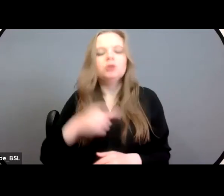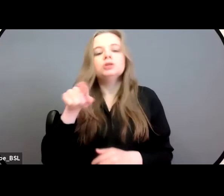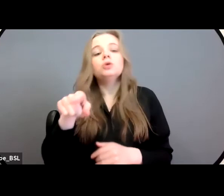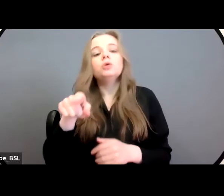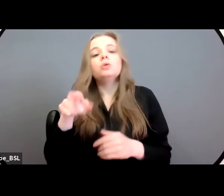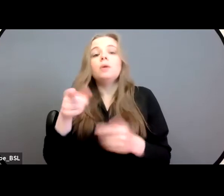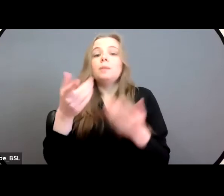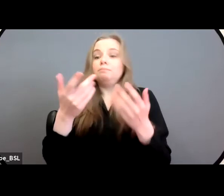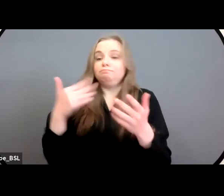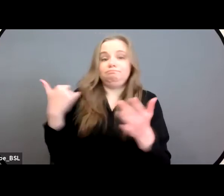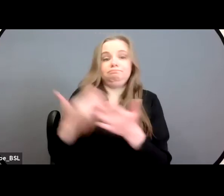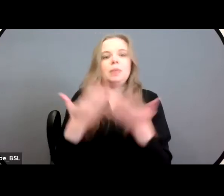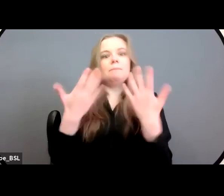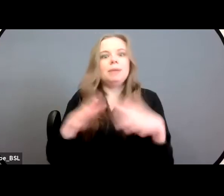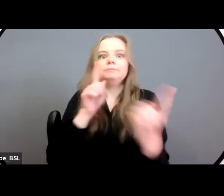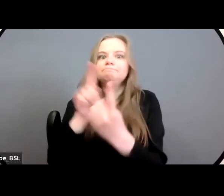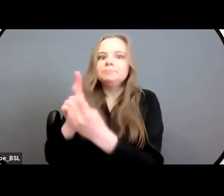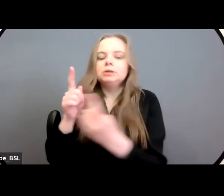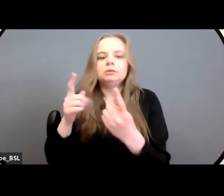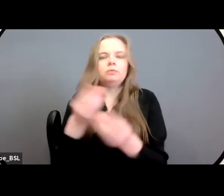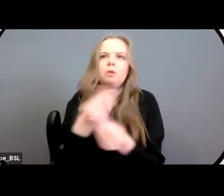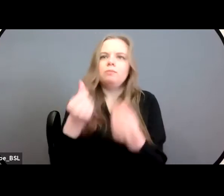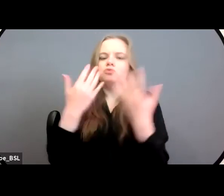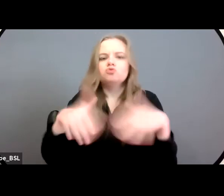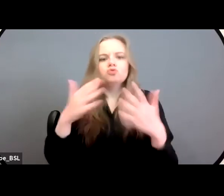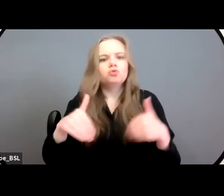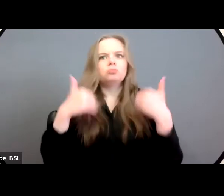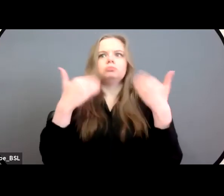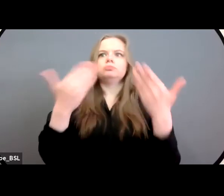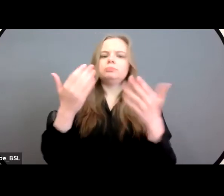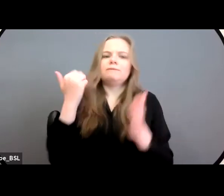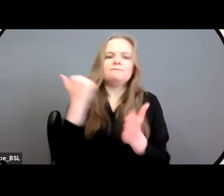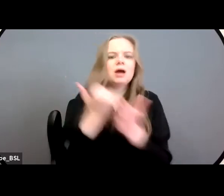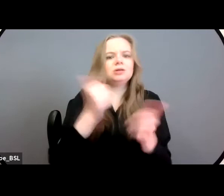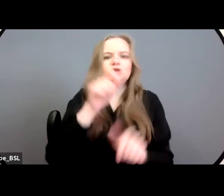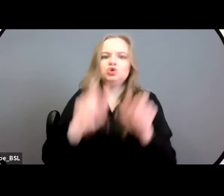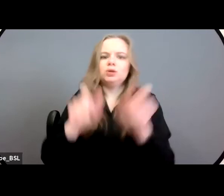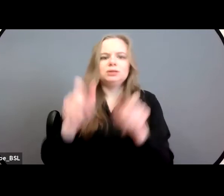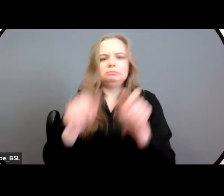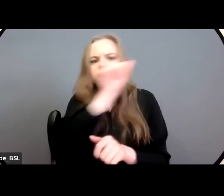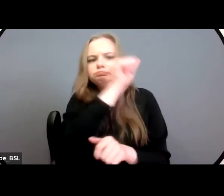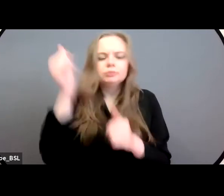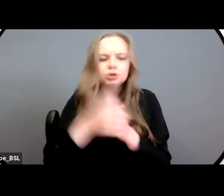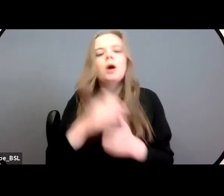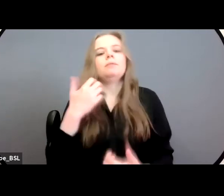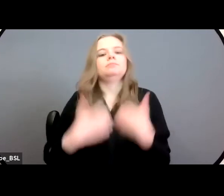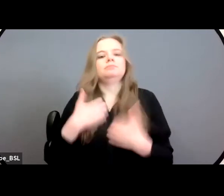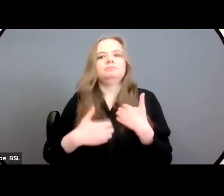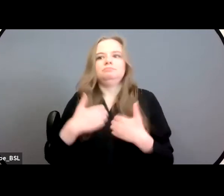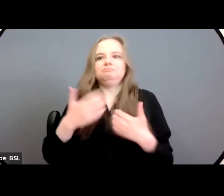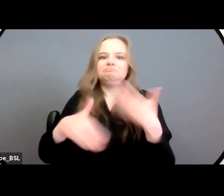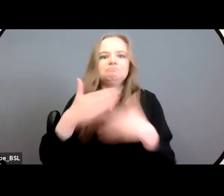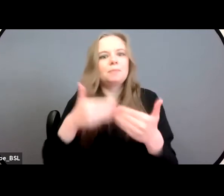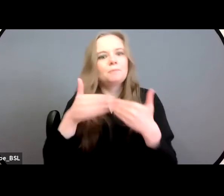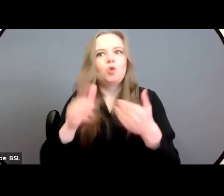extraordinary students through that process. And I'm really excited about the drive for change I'm certain that they're going to